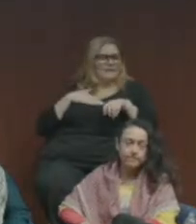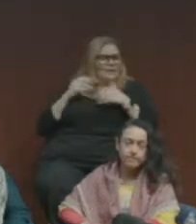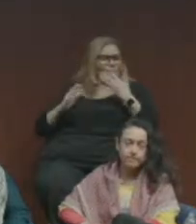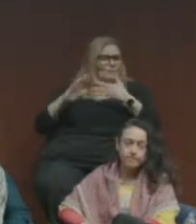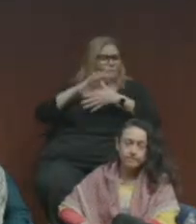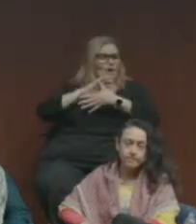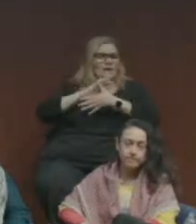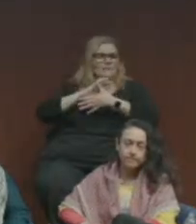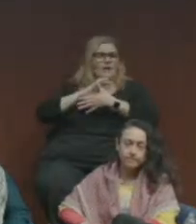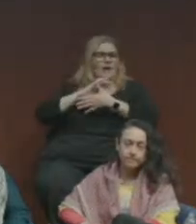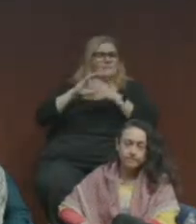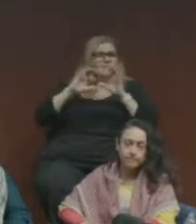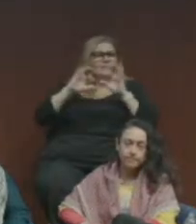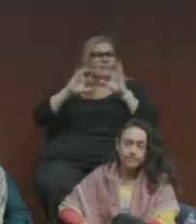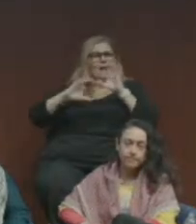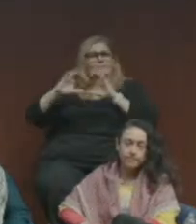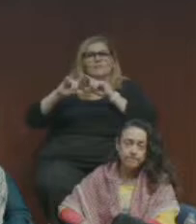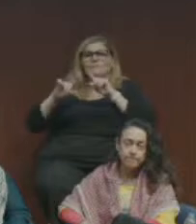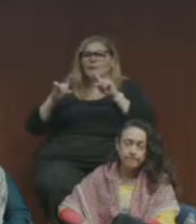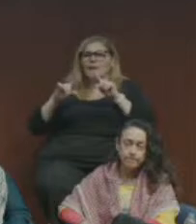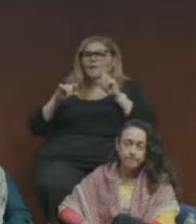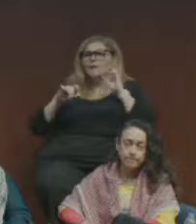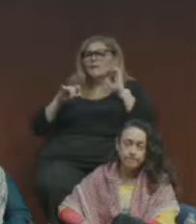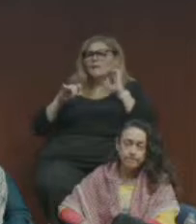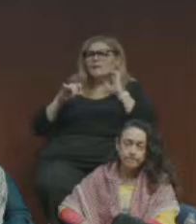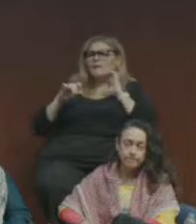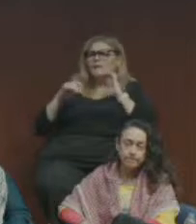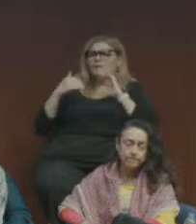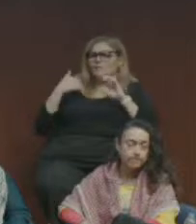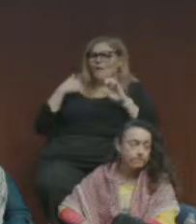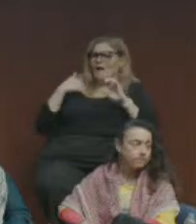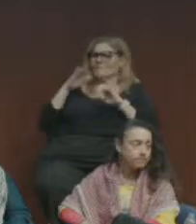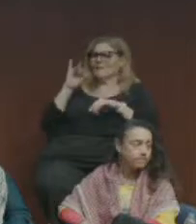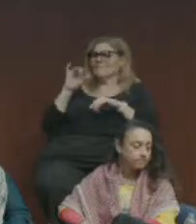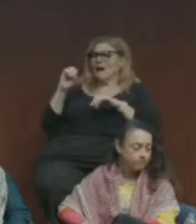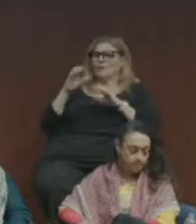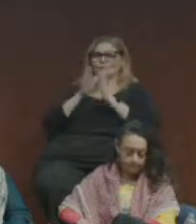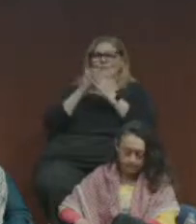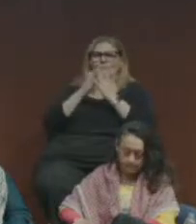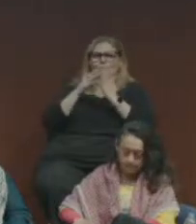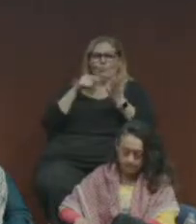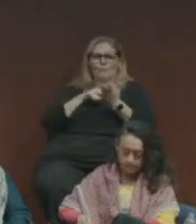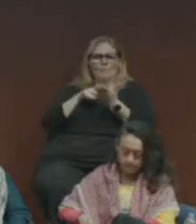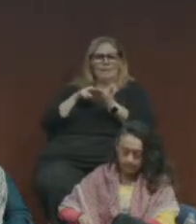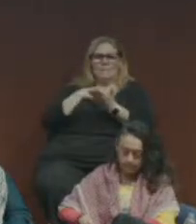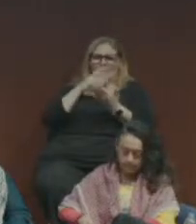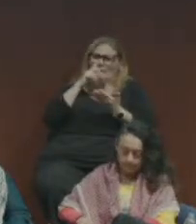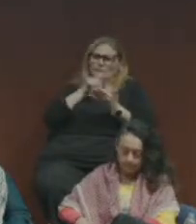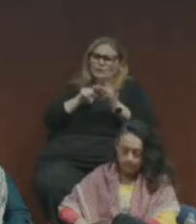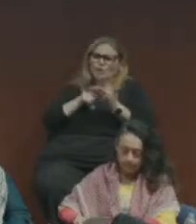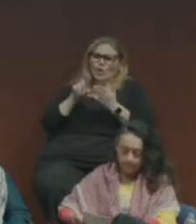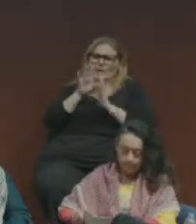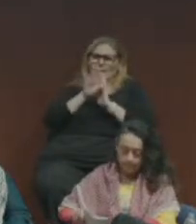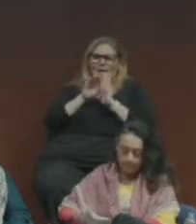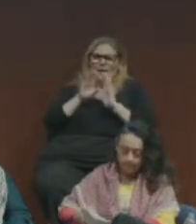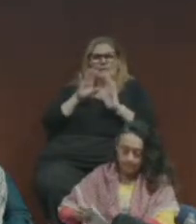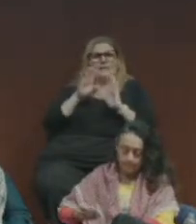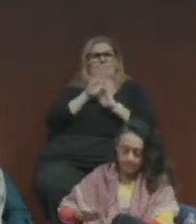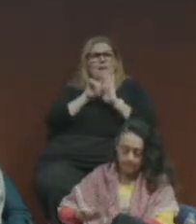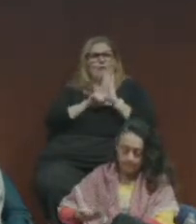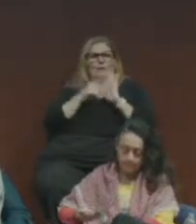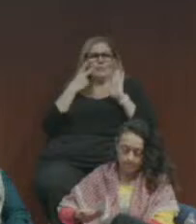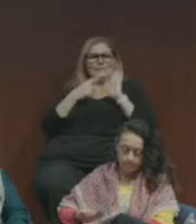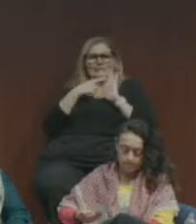prioritize our conversation, but you have their bios in the program. I ask you to look them up. Their work and kind